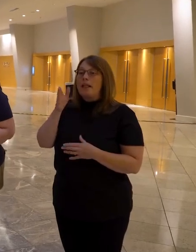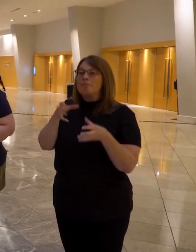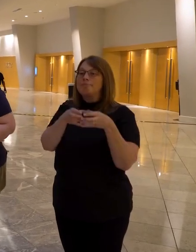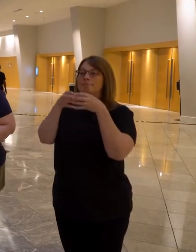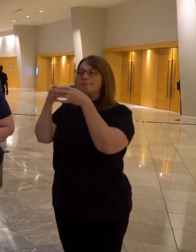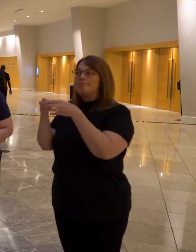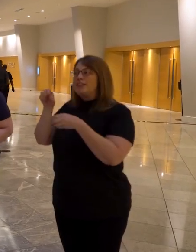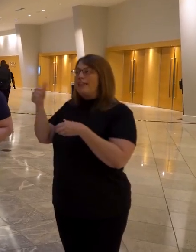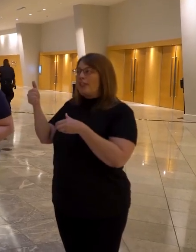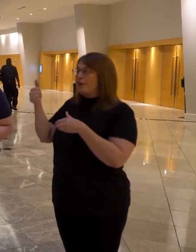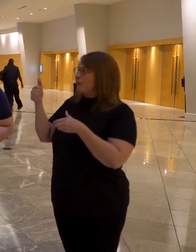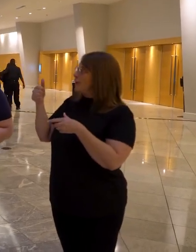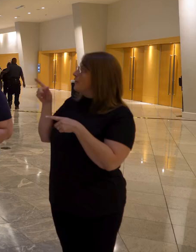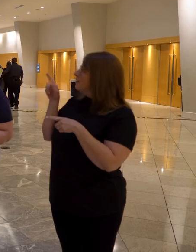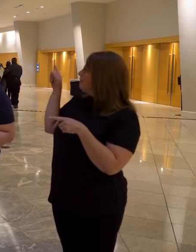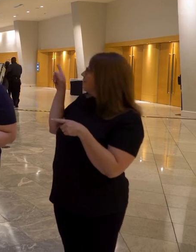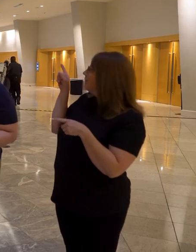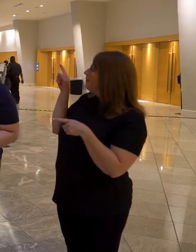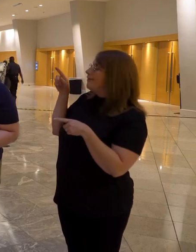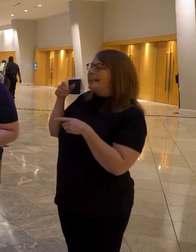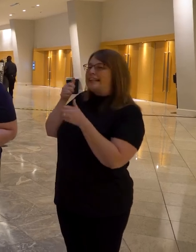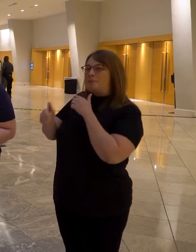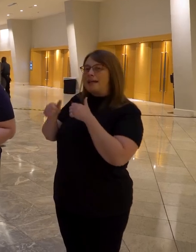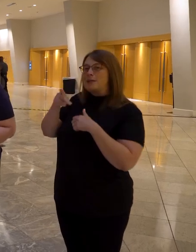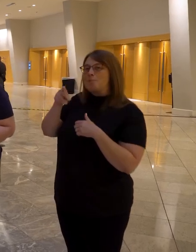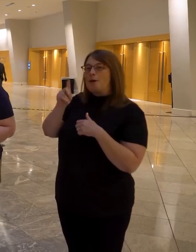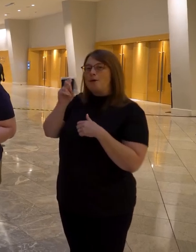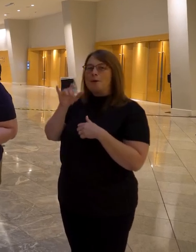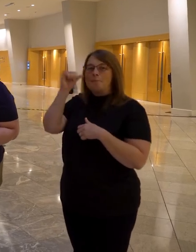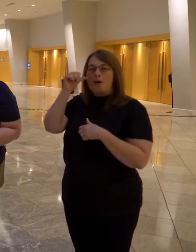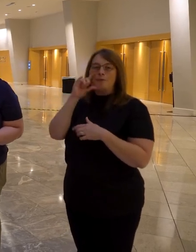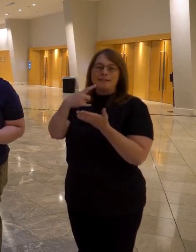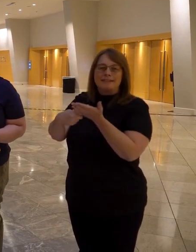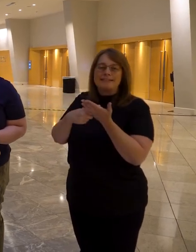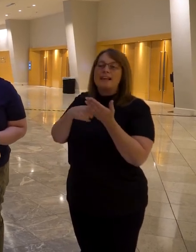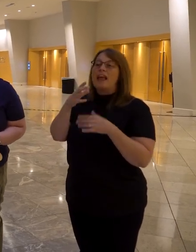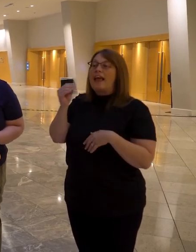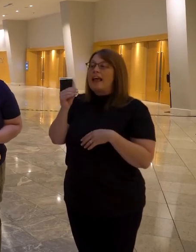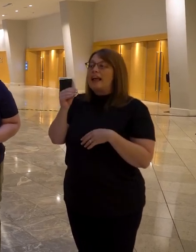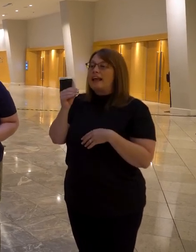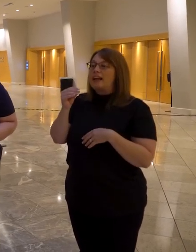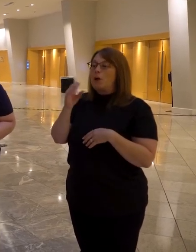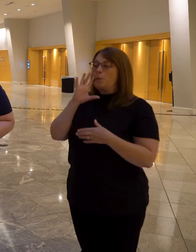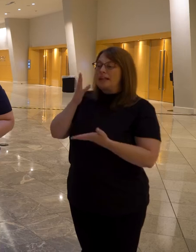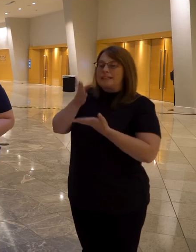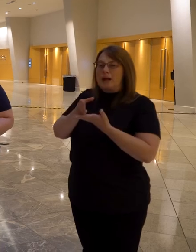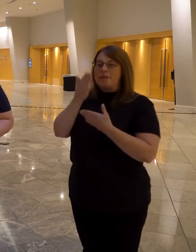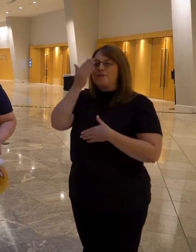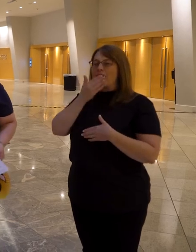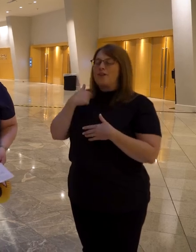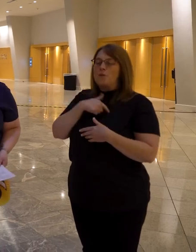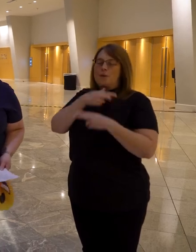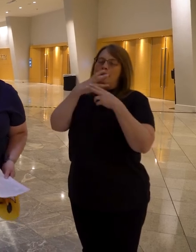to the other end of this floor, past the Pulse Bar. You'll hear people talk about that. And stop right in front of what we